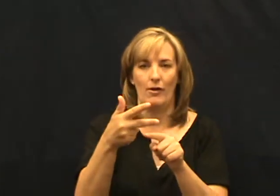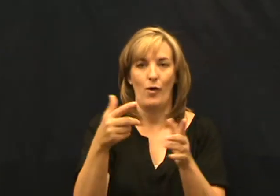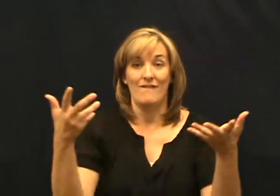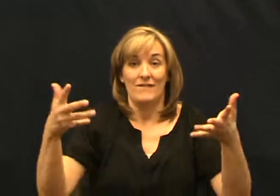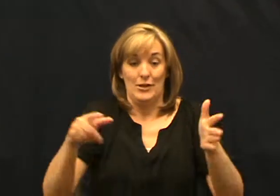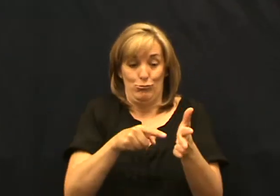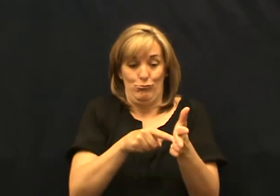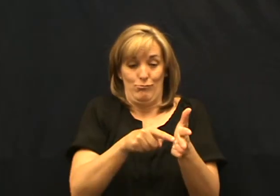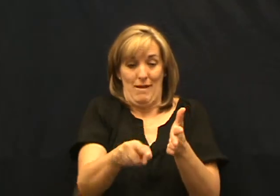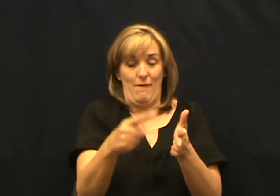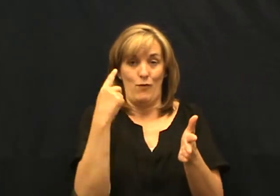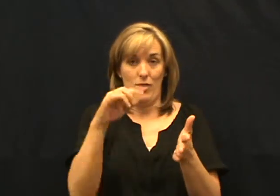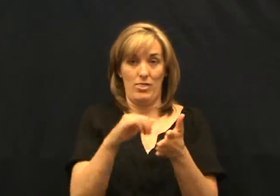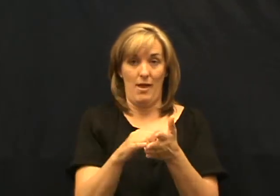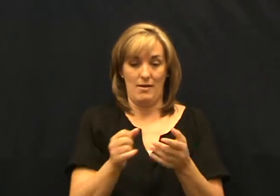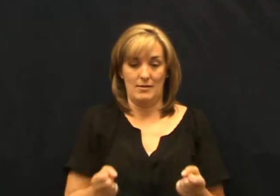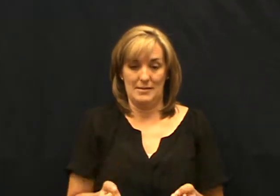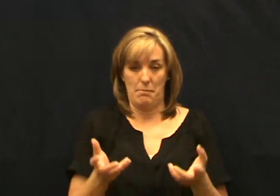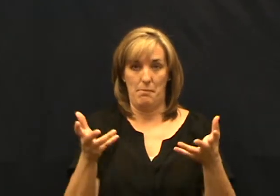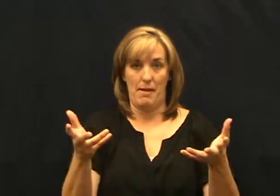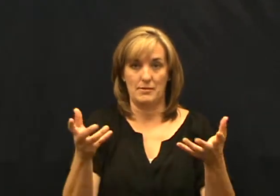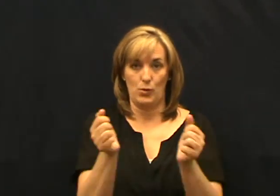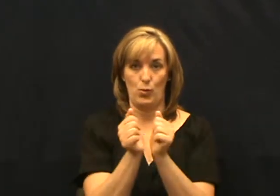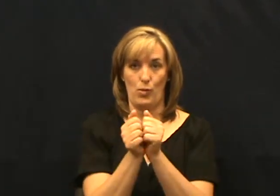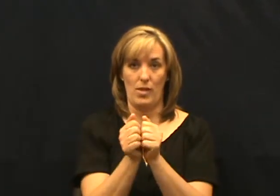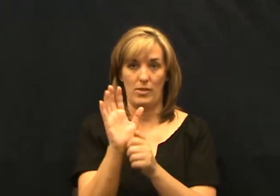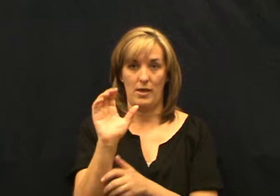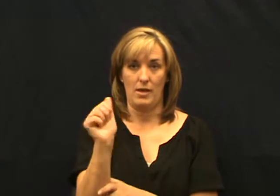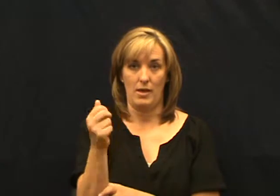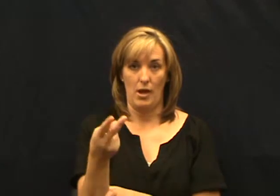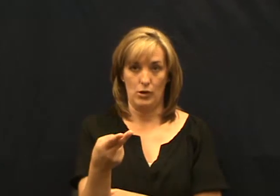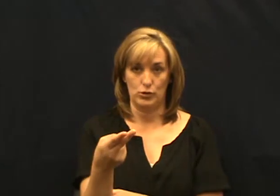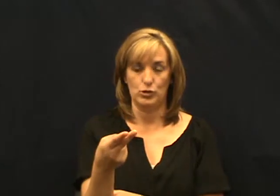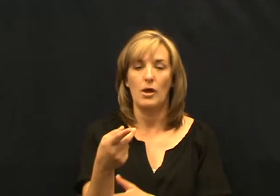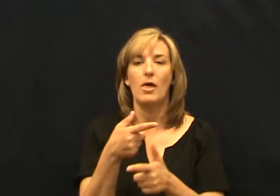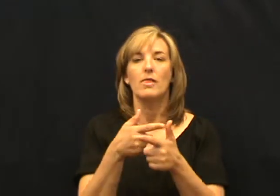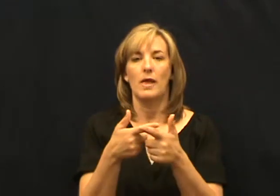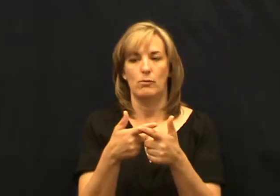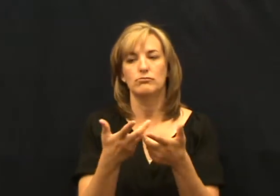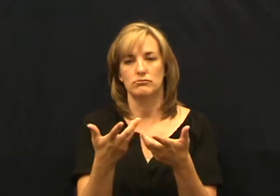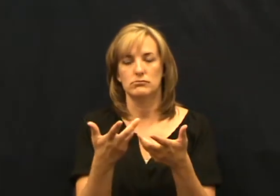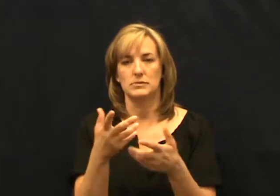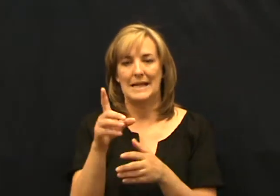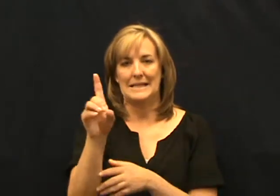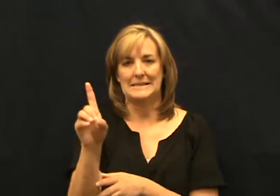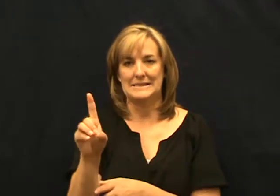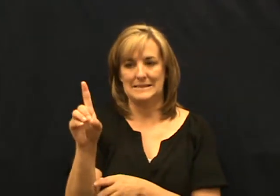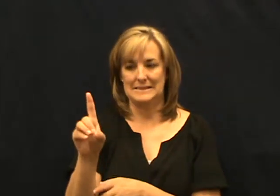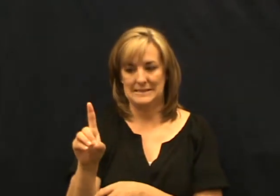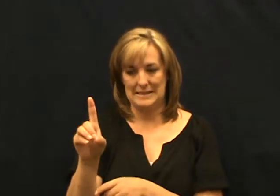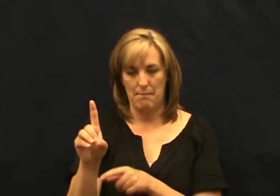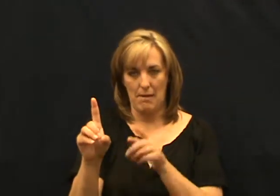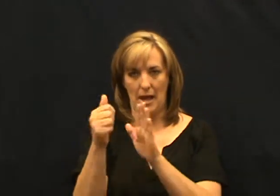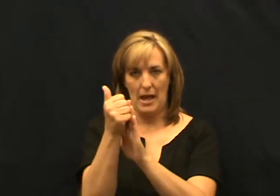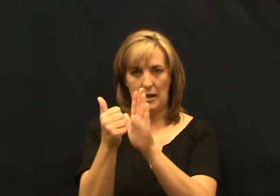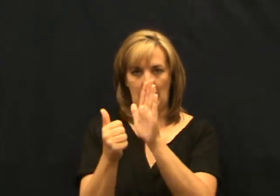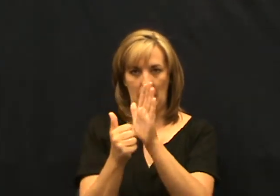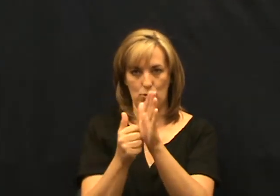with cash, we would debit accounts payable to reduce that liability, and we would credit cash